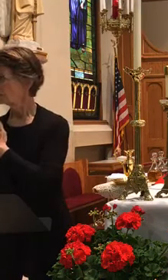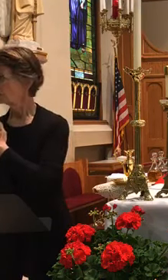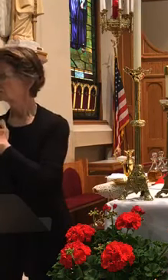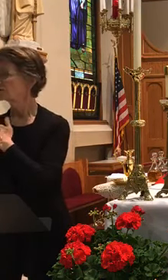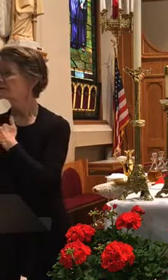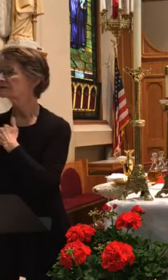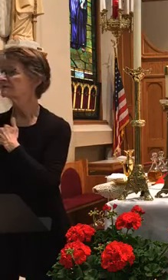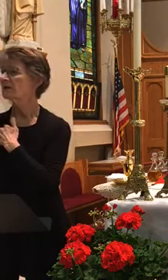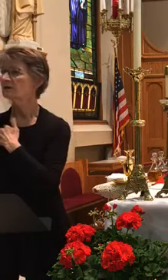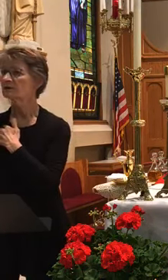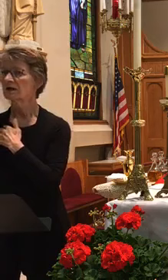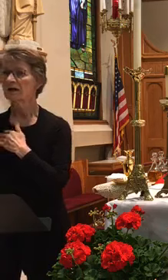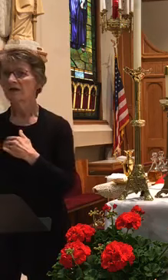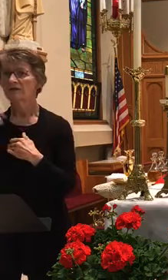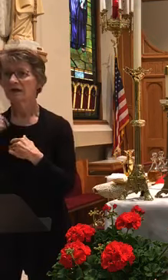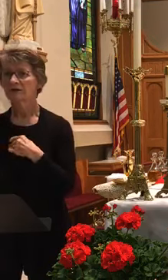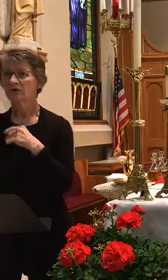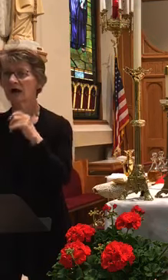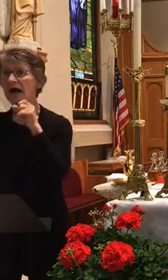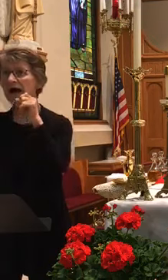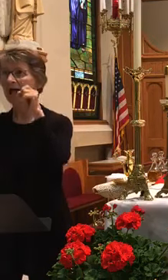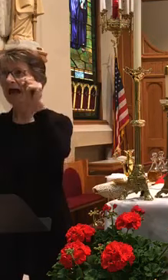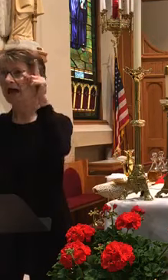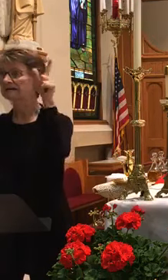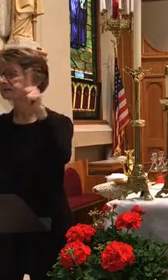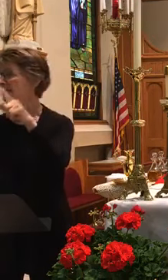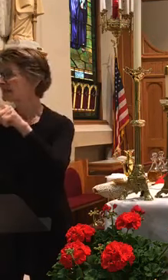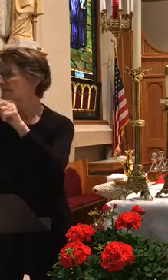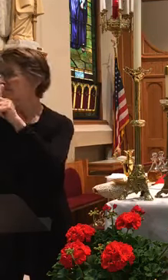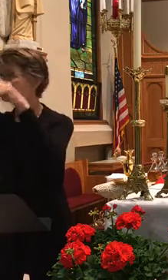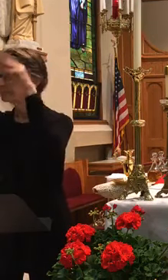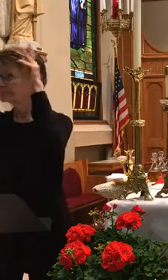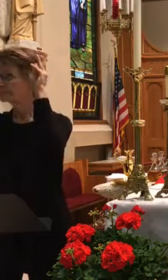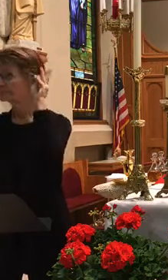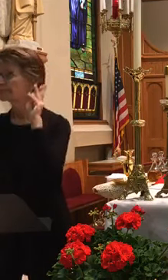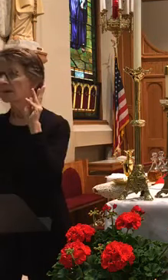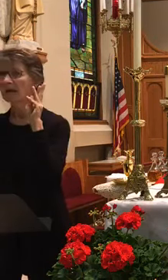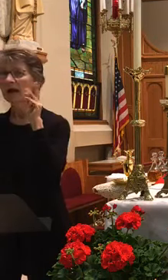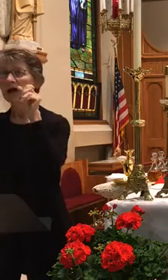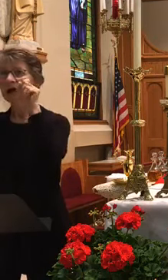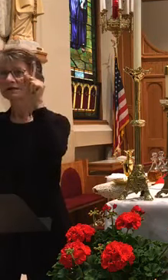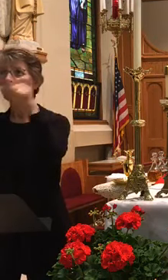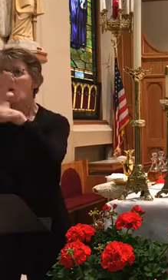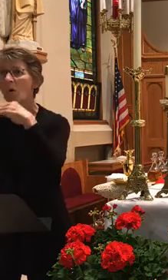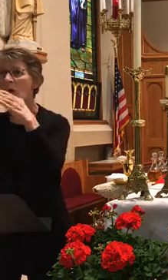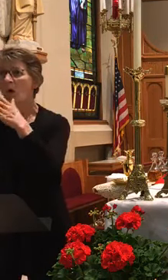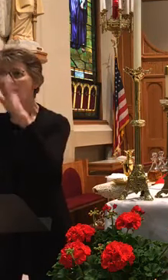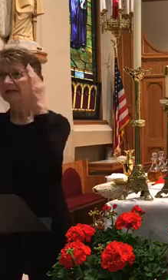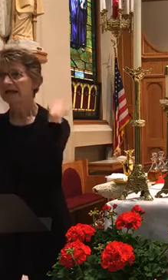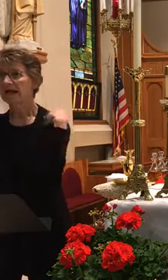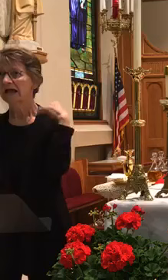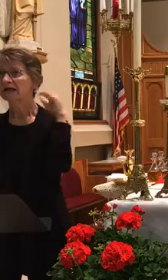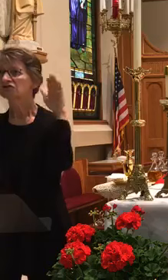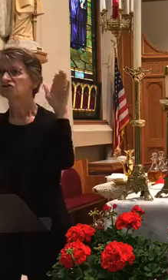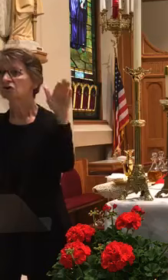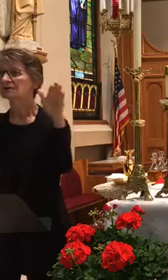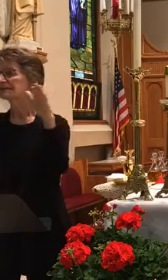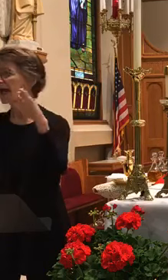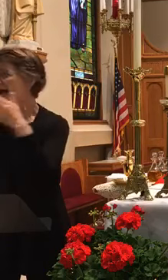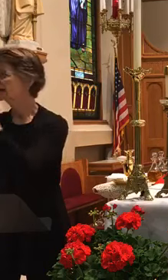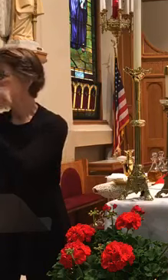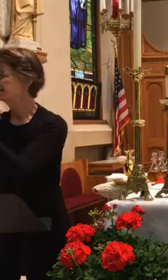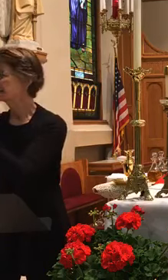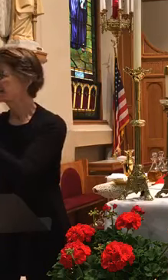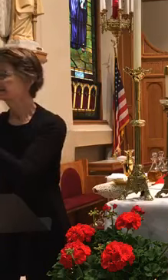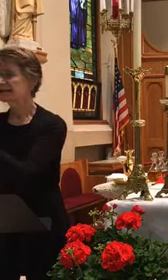Through my most grievous fault, therefore I ask the Blessed Mary, ever Virgin, all the angels and saints,